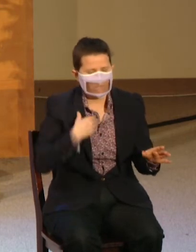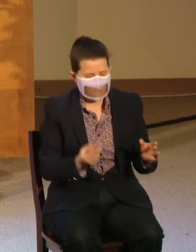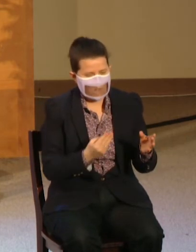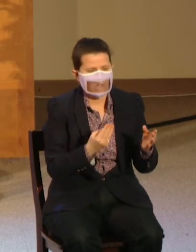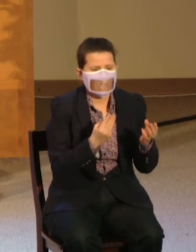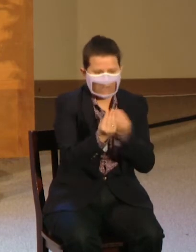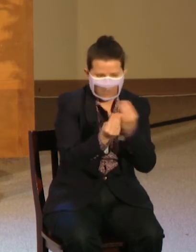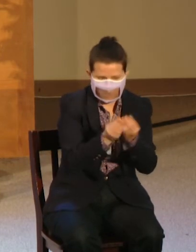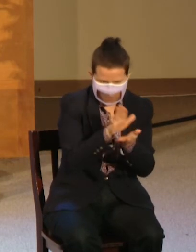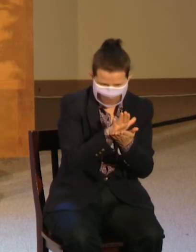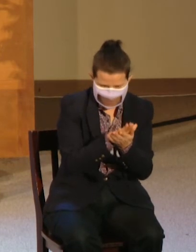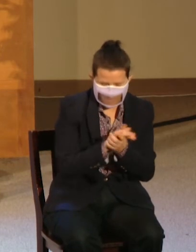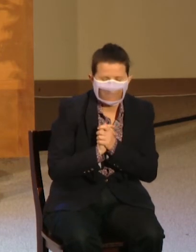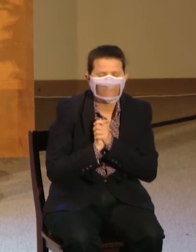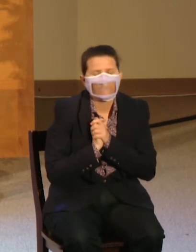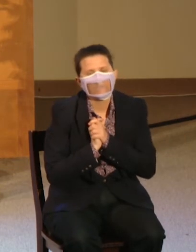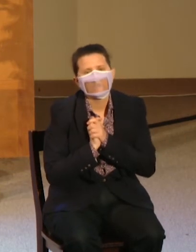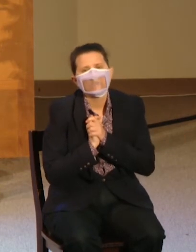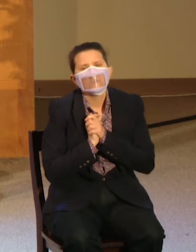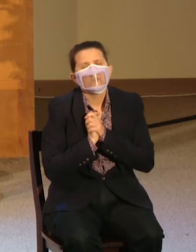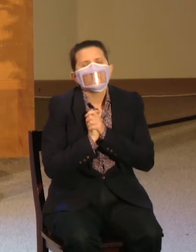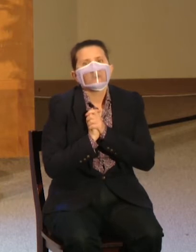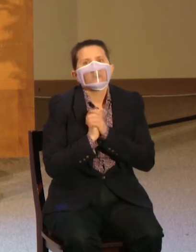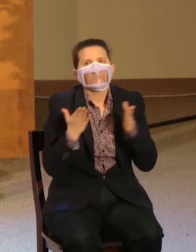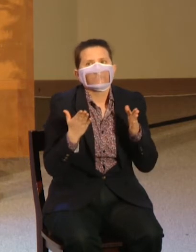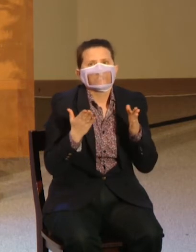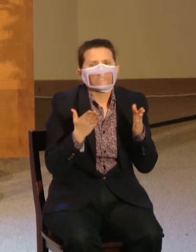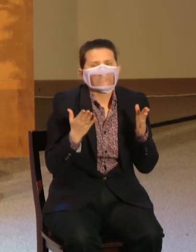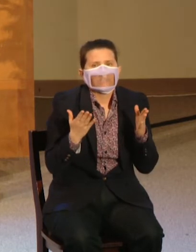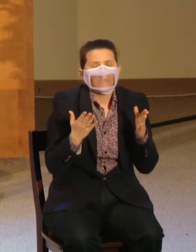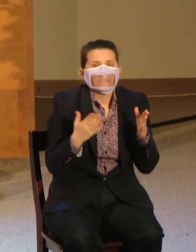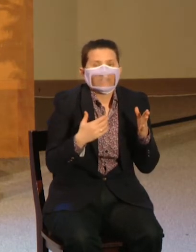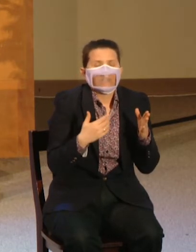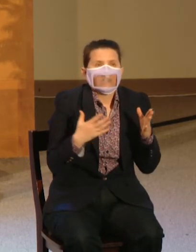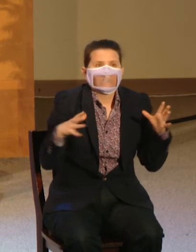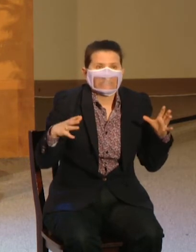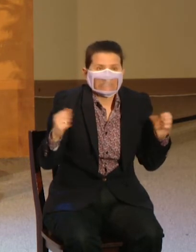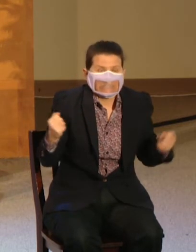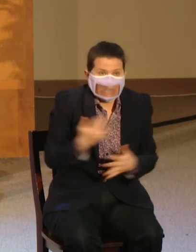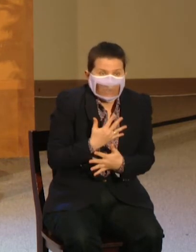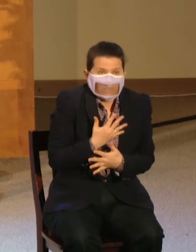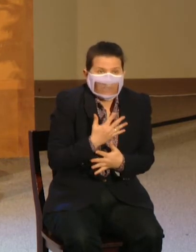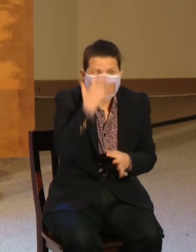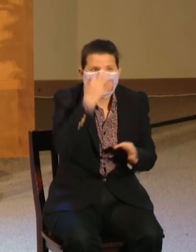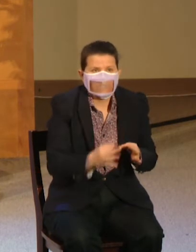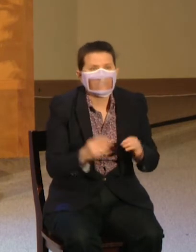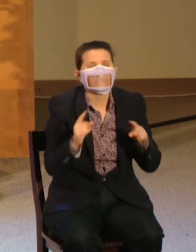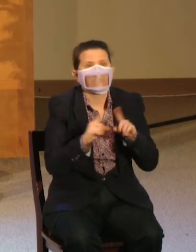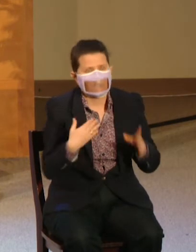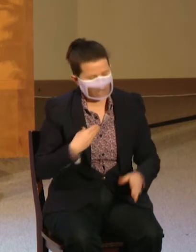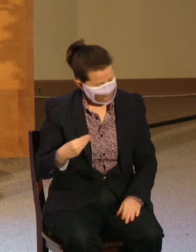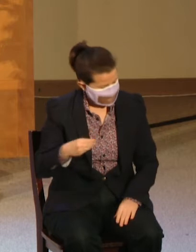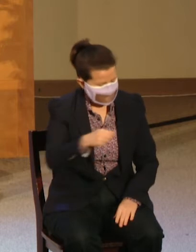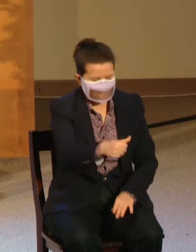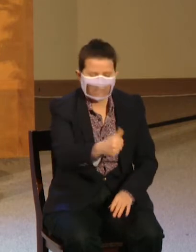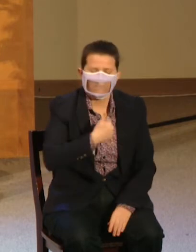was scary. And I made this covenant with God and just said that I would go about the business of investing in myself, investing